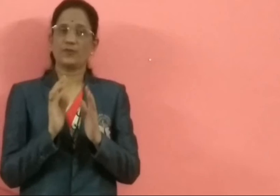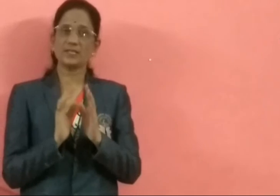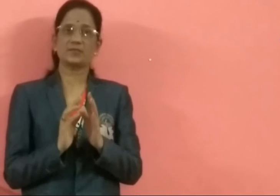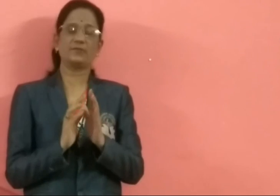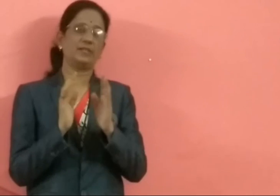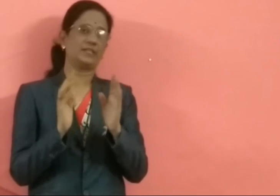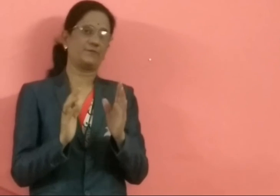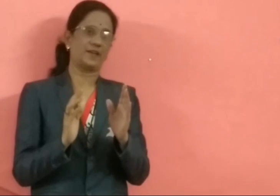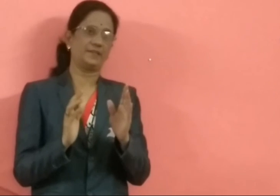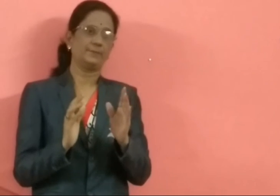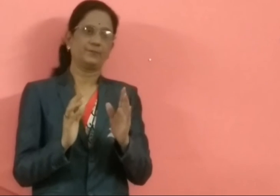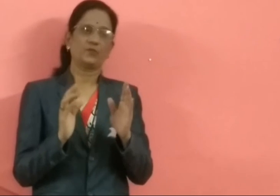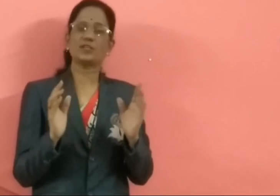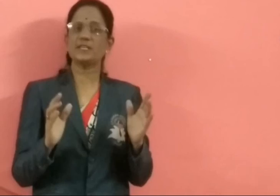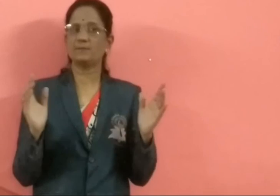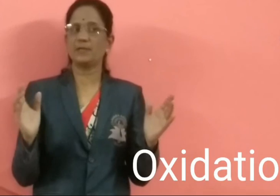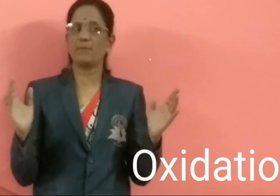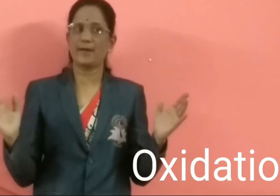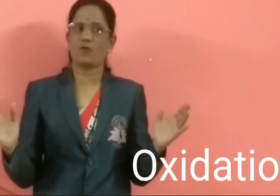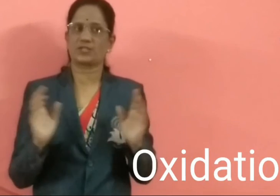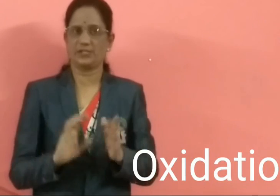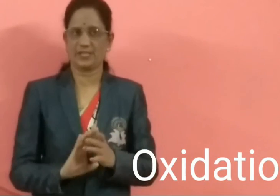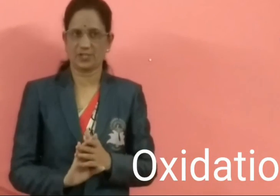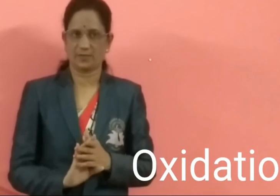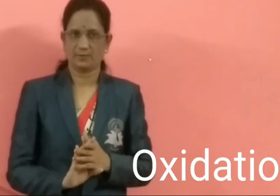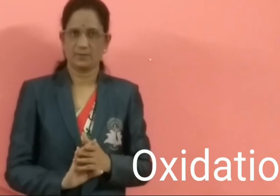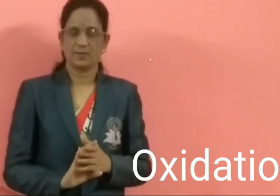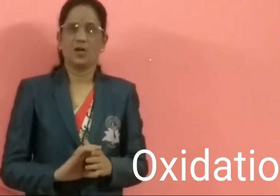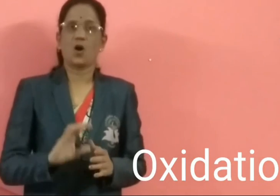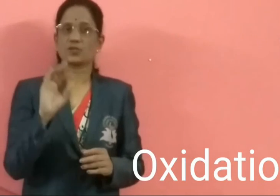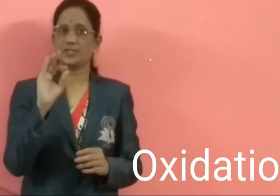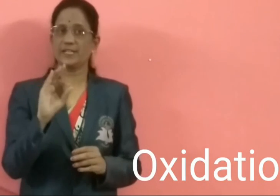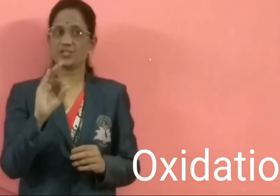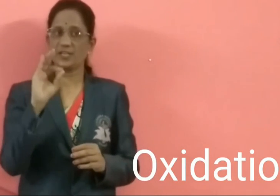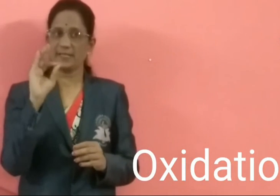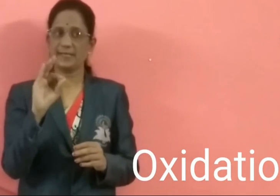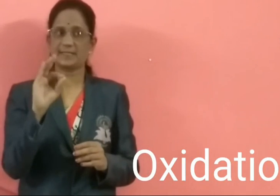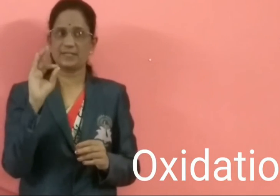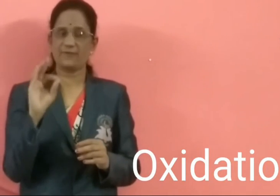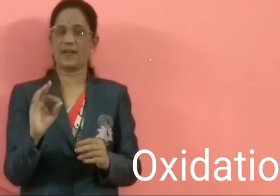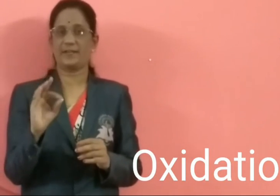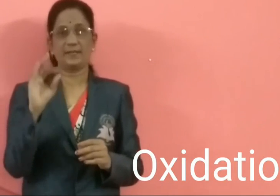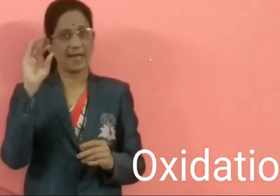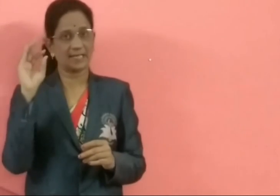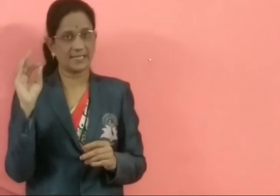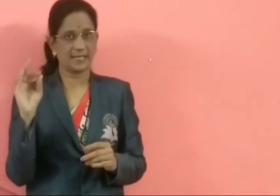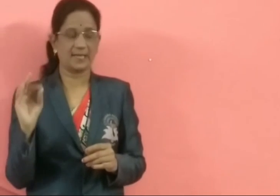First, we will define what is meant by oxidation. Oxidation is defined as a